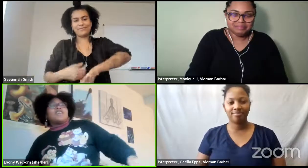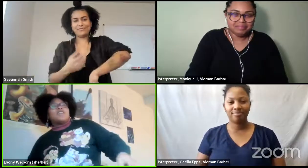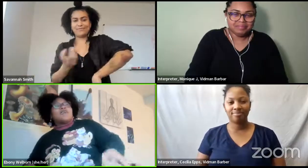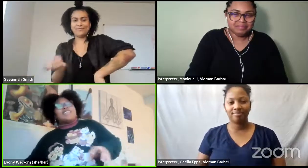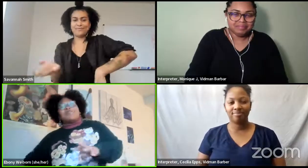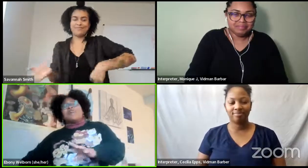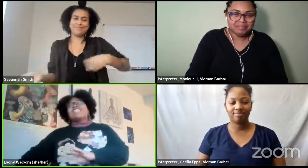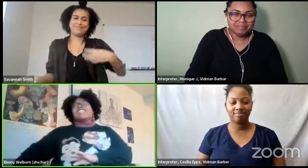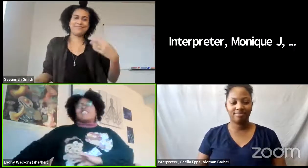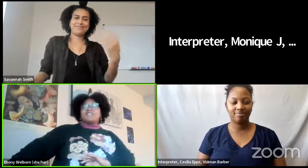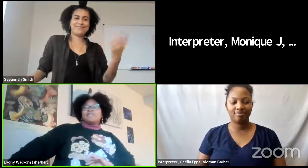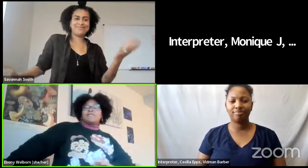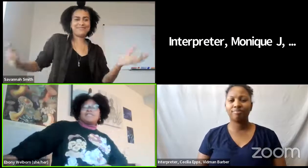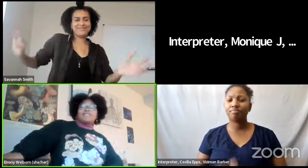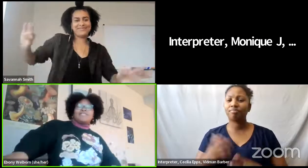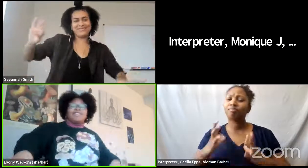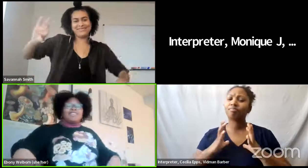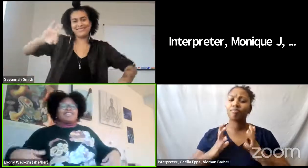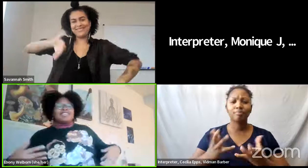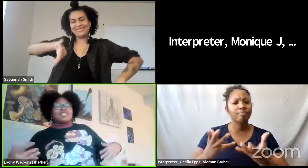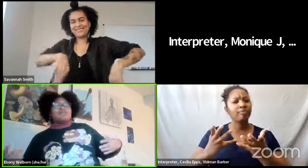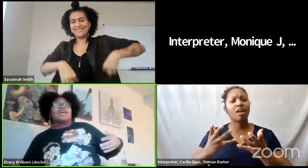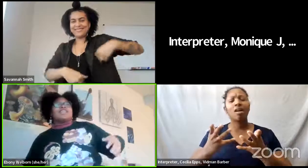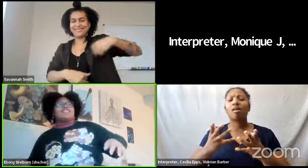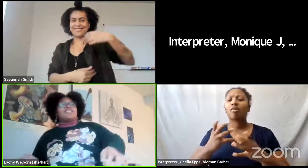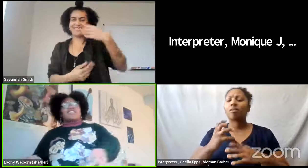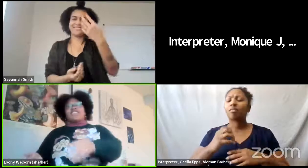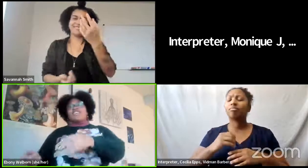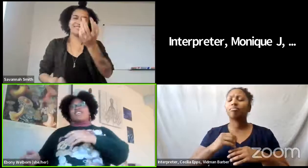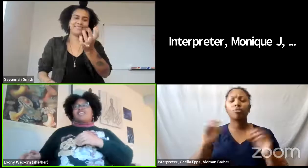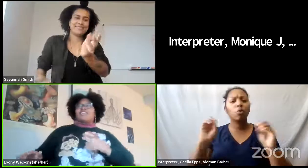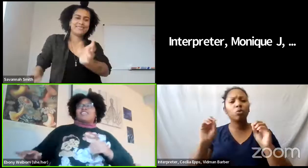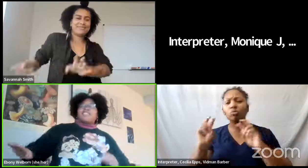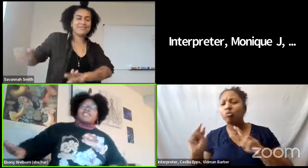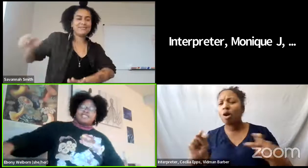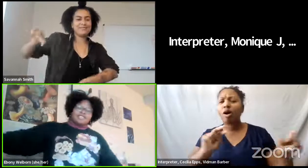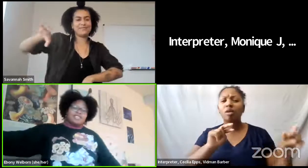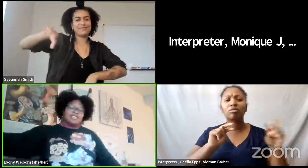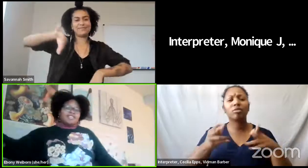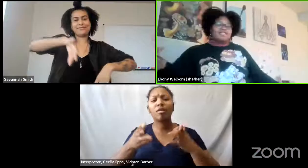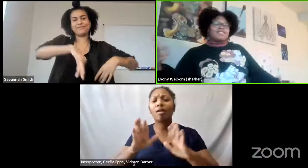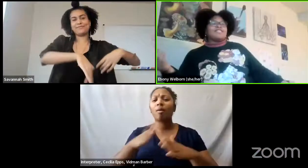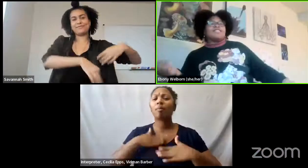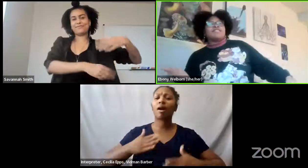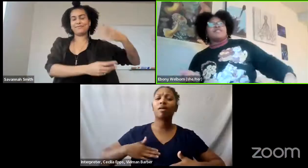And it's okay, nobody's watching you. Let your body do its thing.